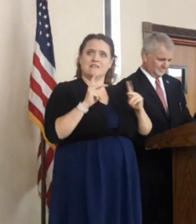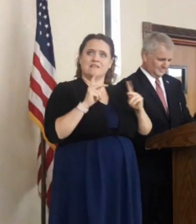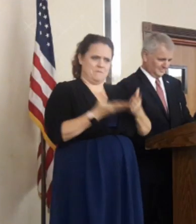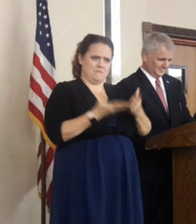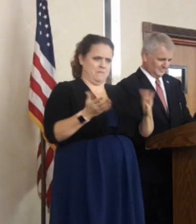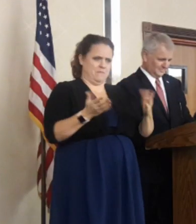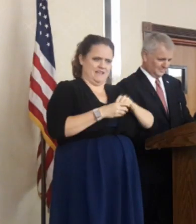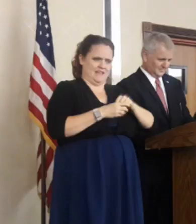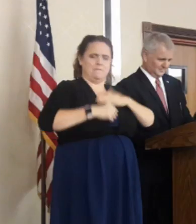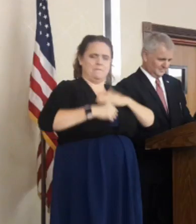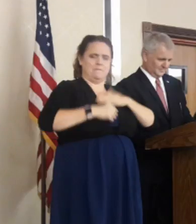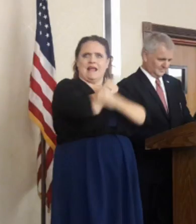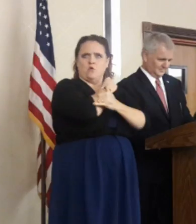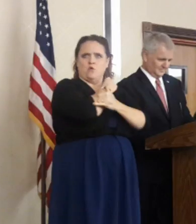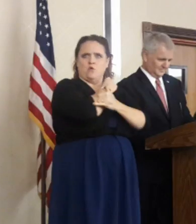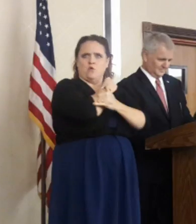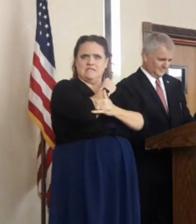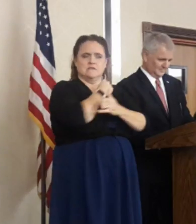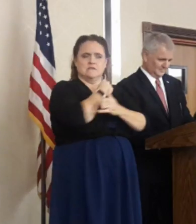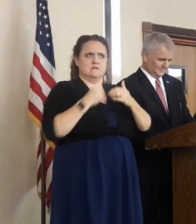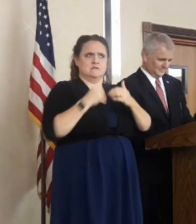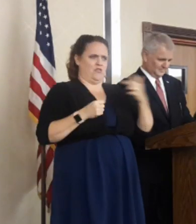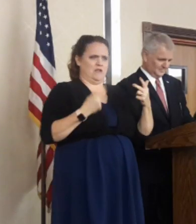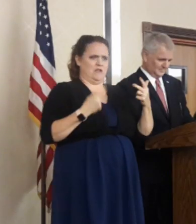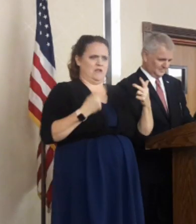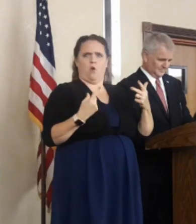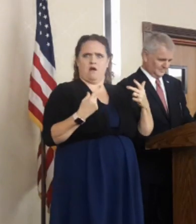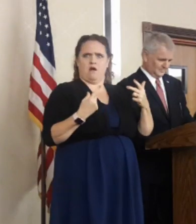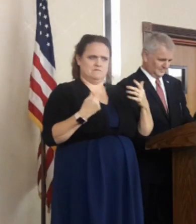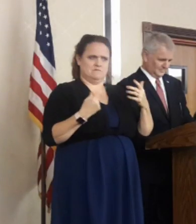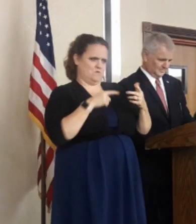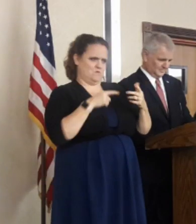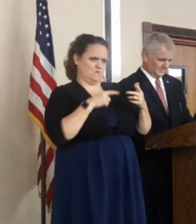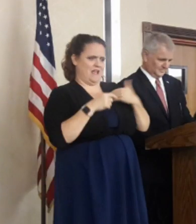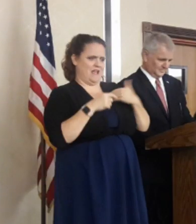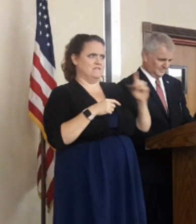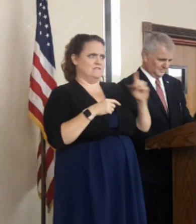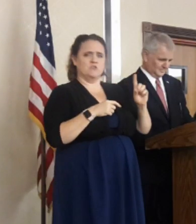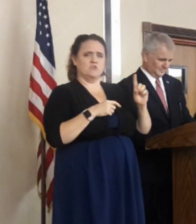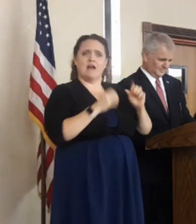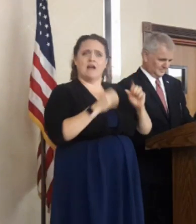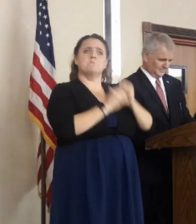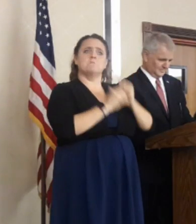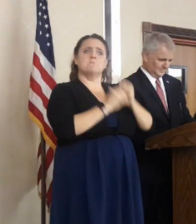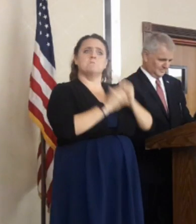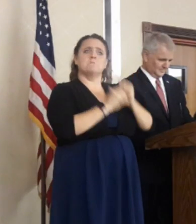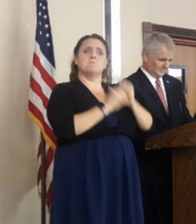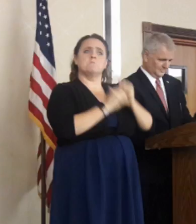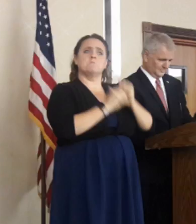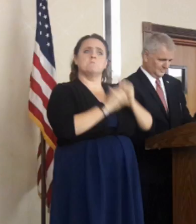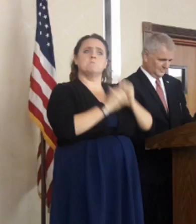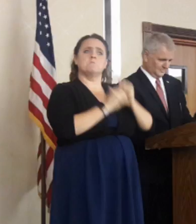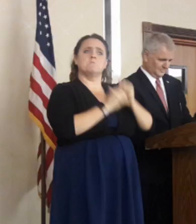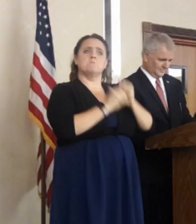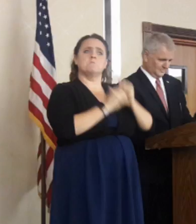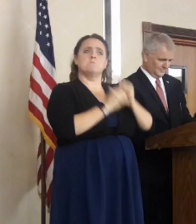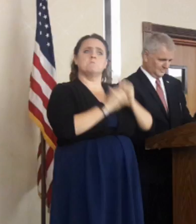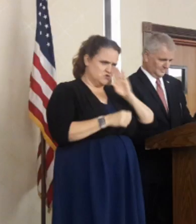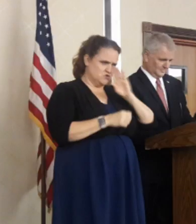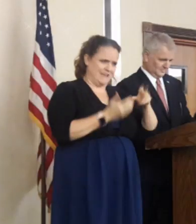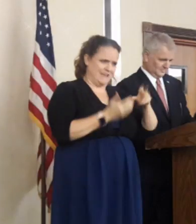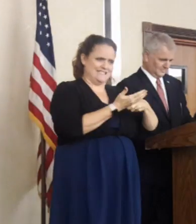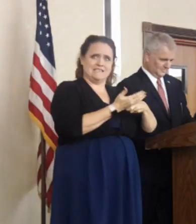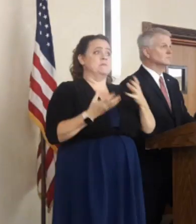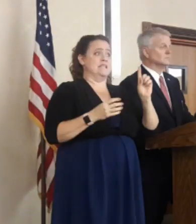outnumbered 3-1 by Democrats, 40% of whom vote straight ticket. I have a number of Democrats and their leadership supporting